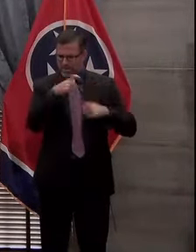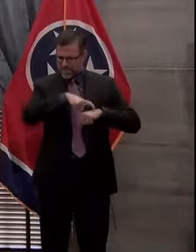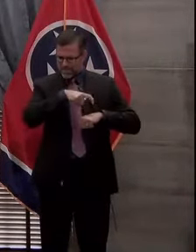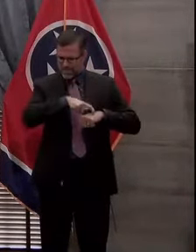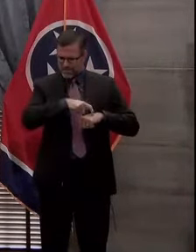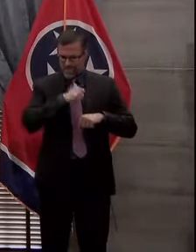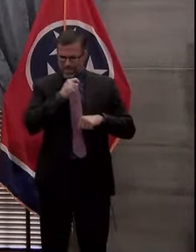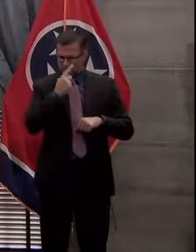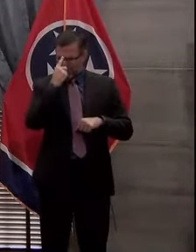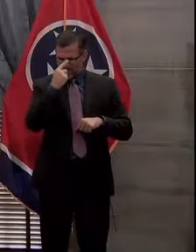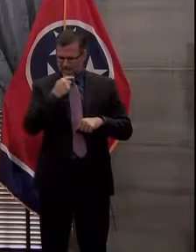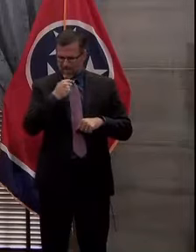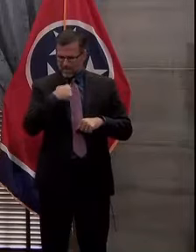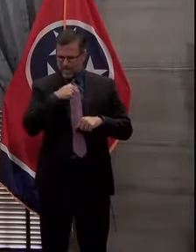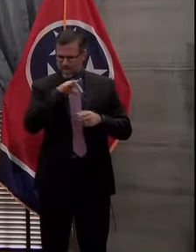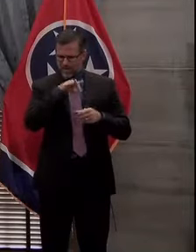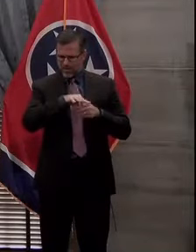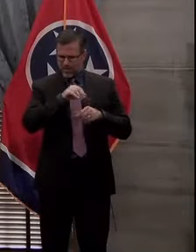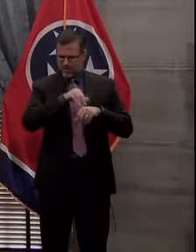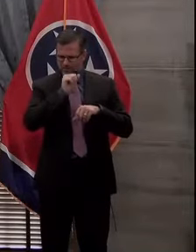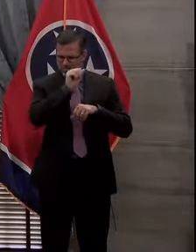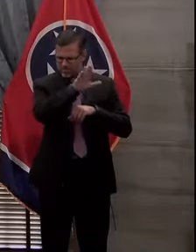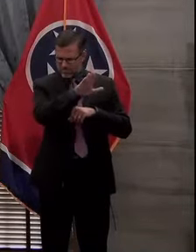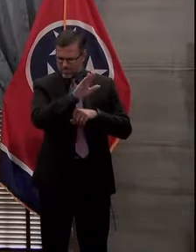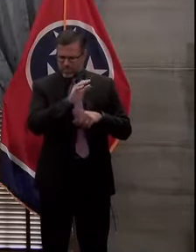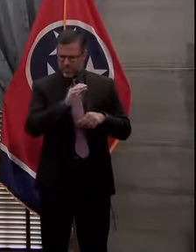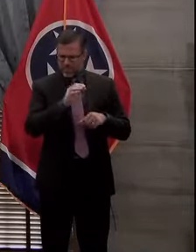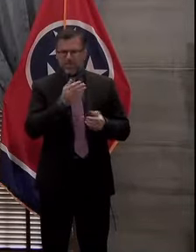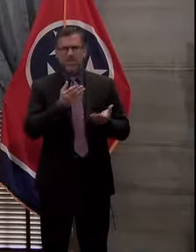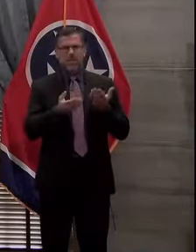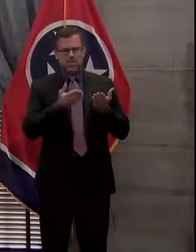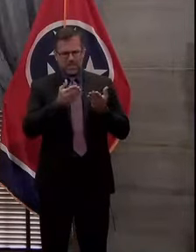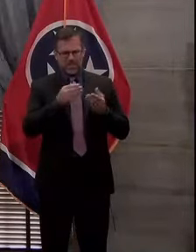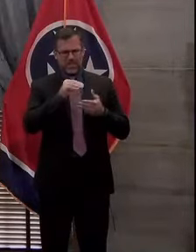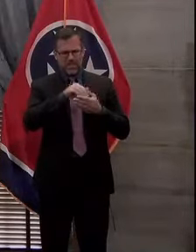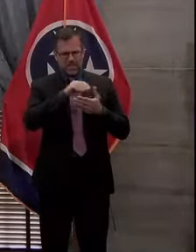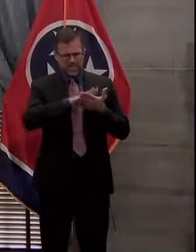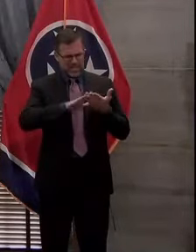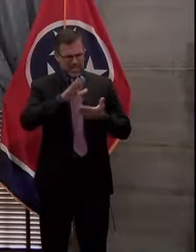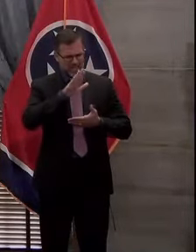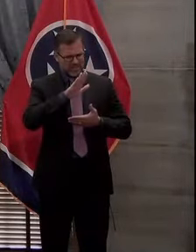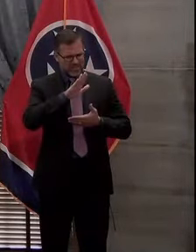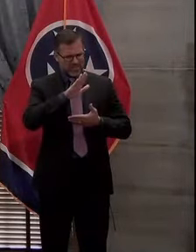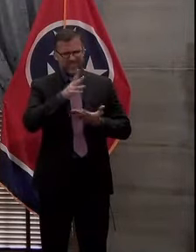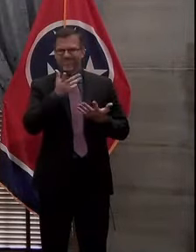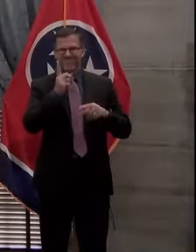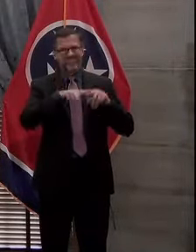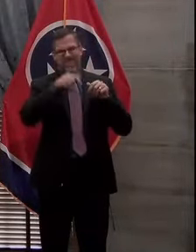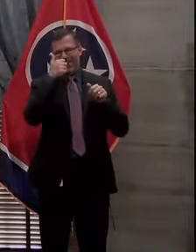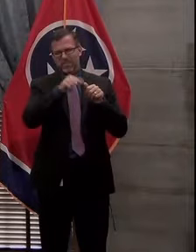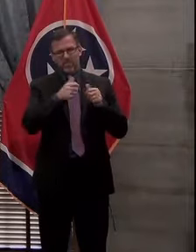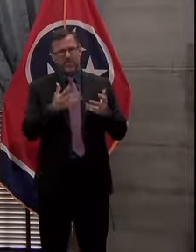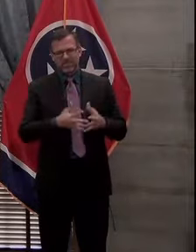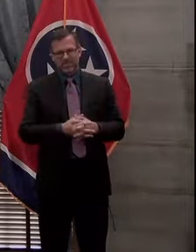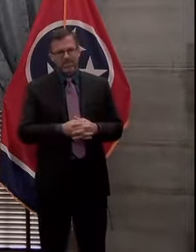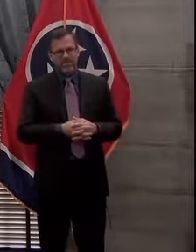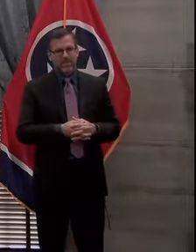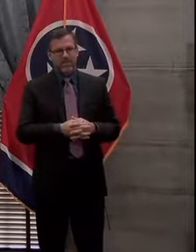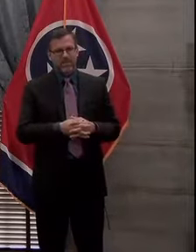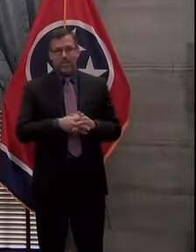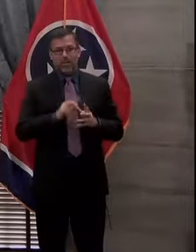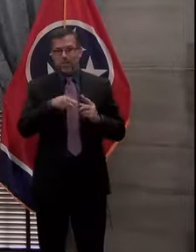I think mostly just, I may have voted absentee in college, but I don't remember. Right. And when you were in